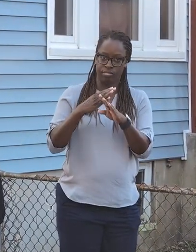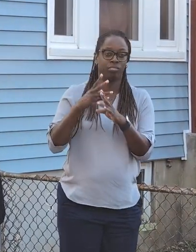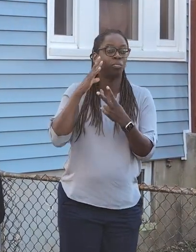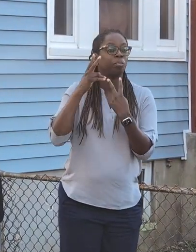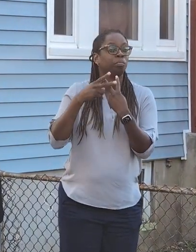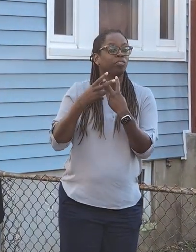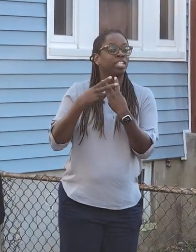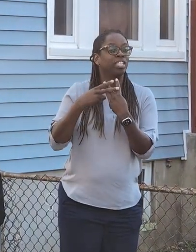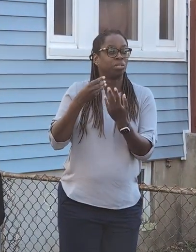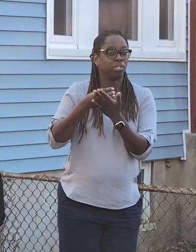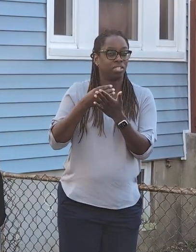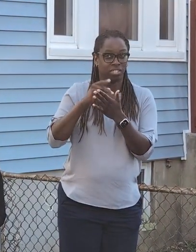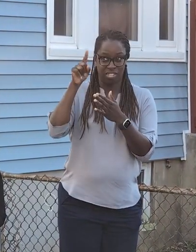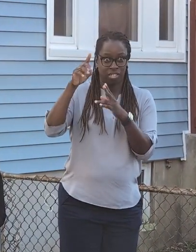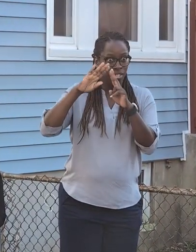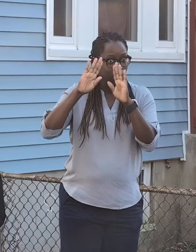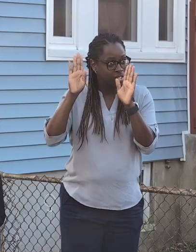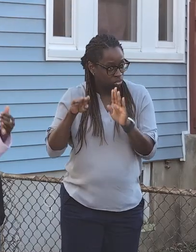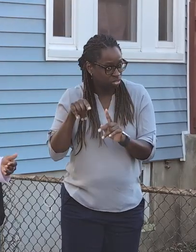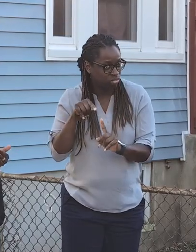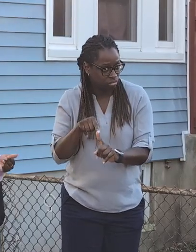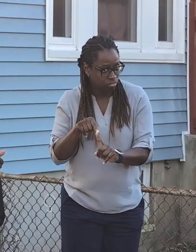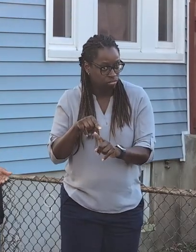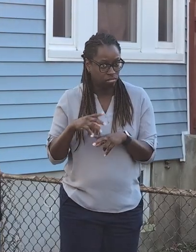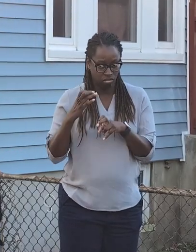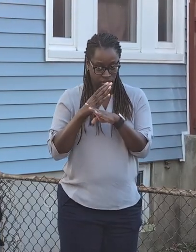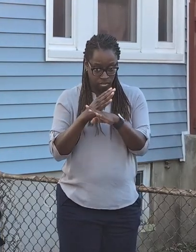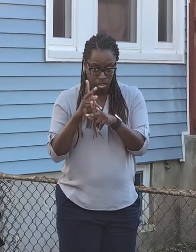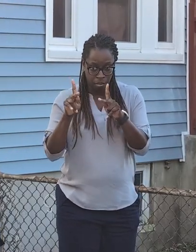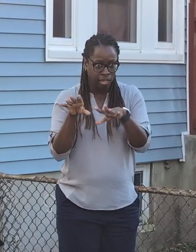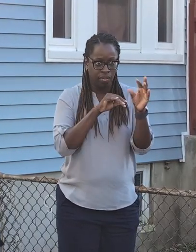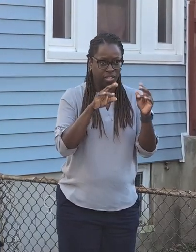to create that new unit of housing. So